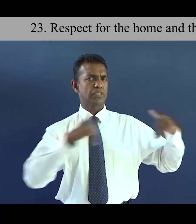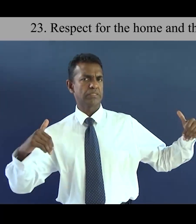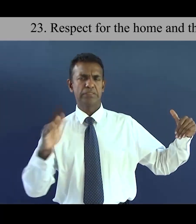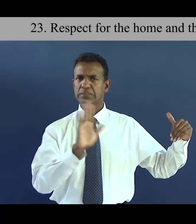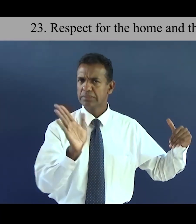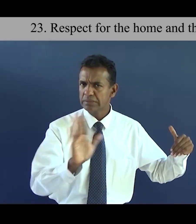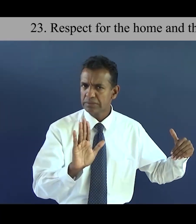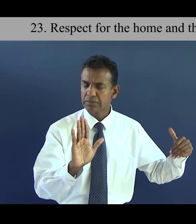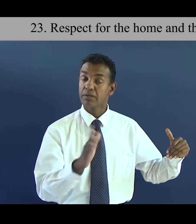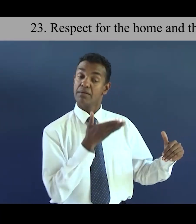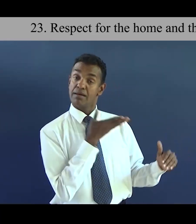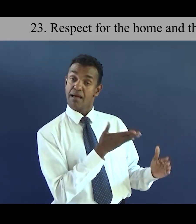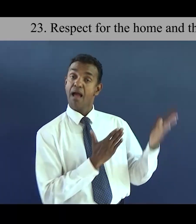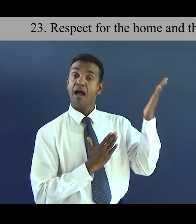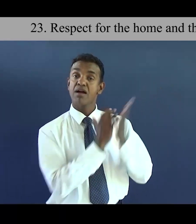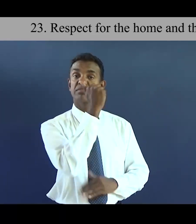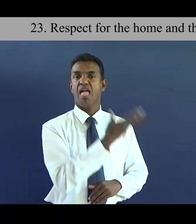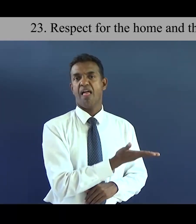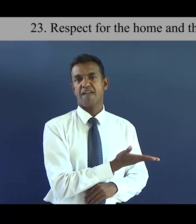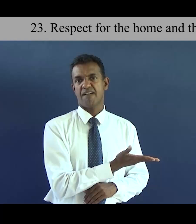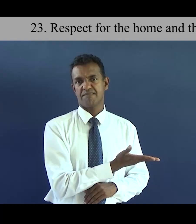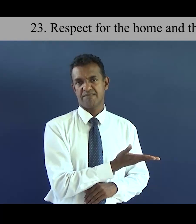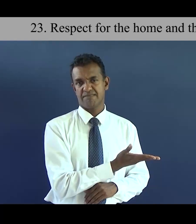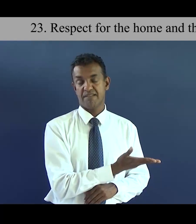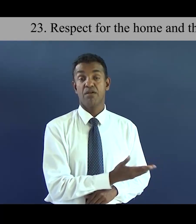The rights of children come first.